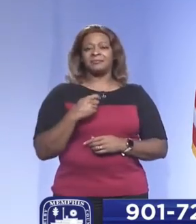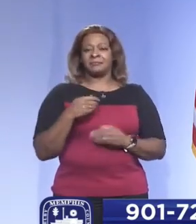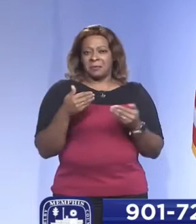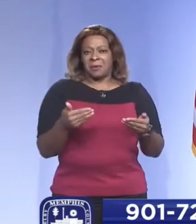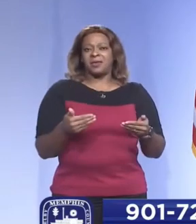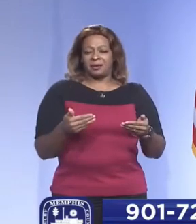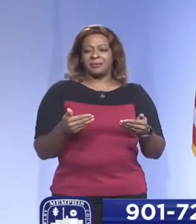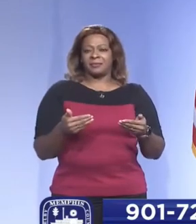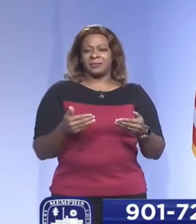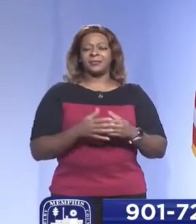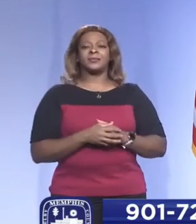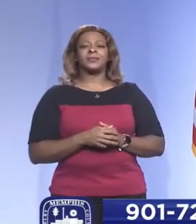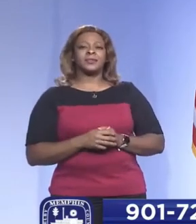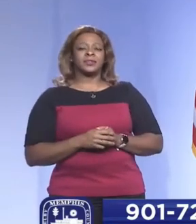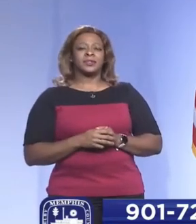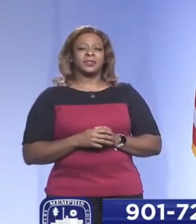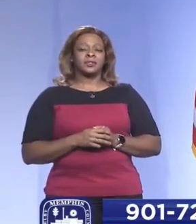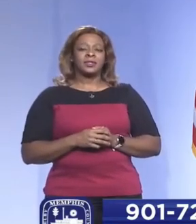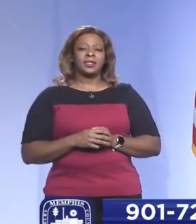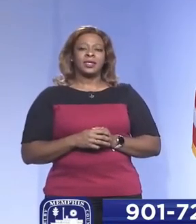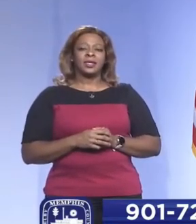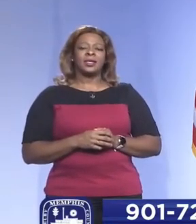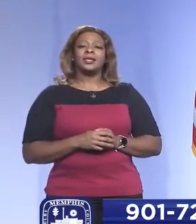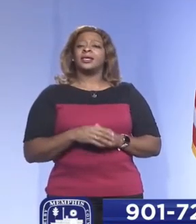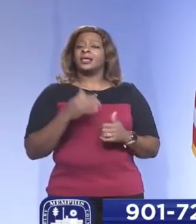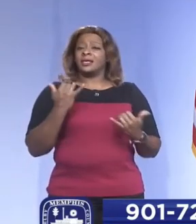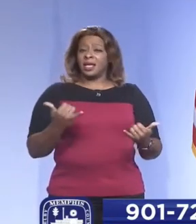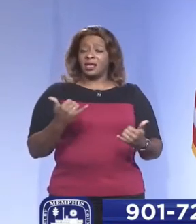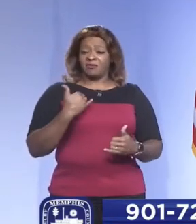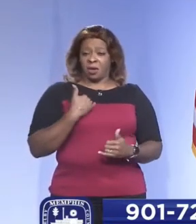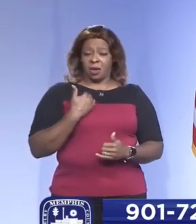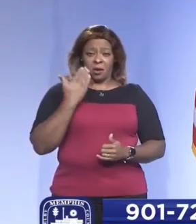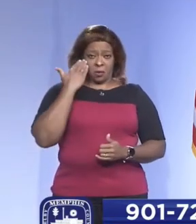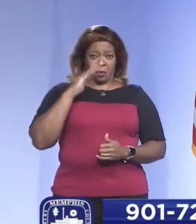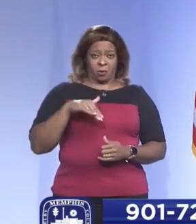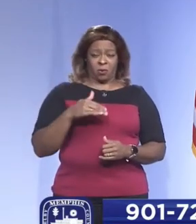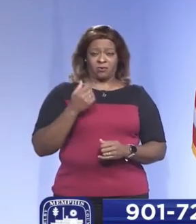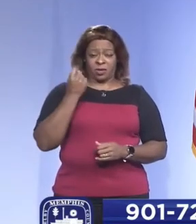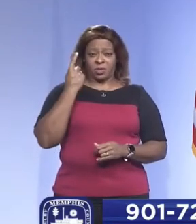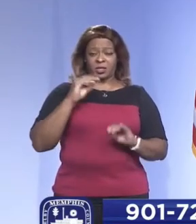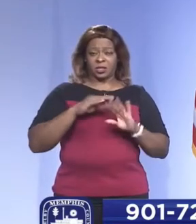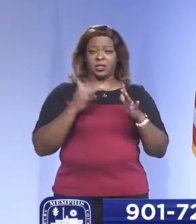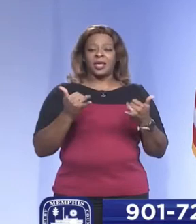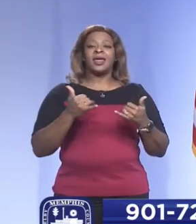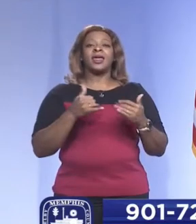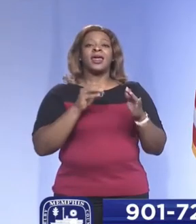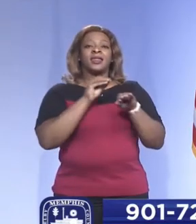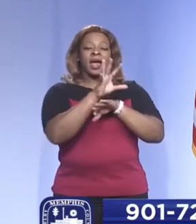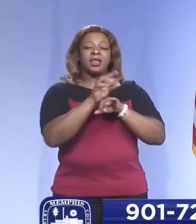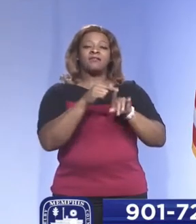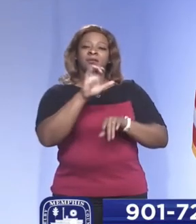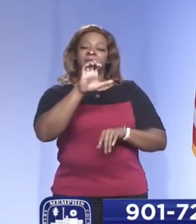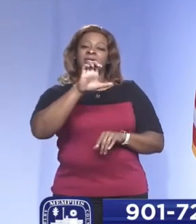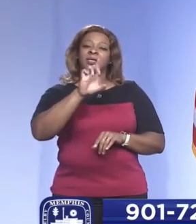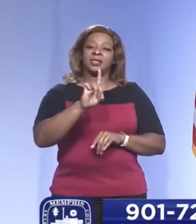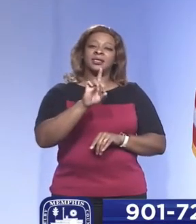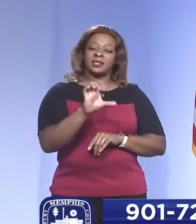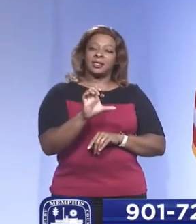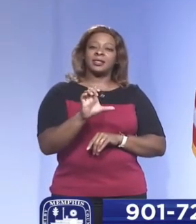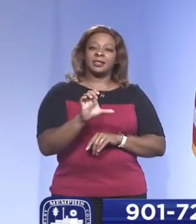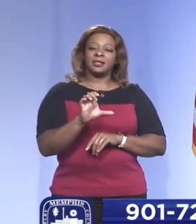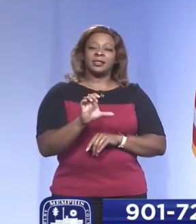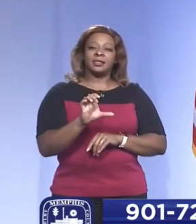tested. And it's my understanding that the guidance from the CDC has